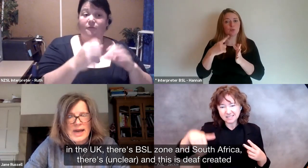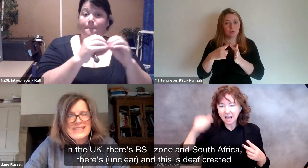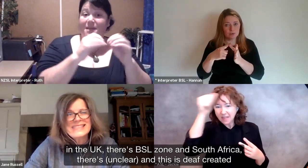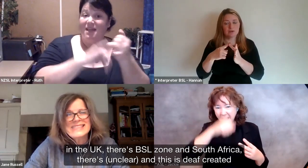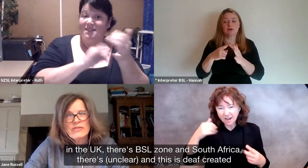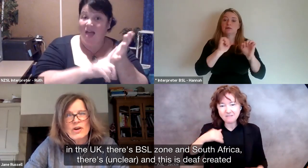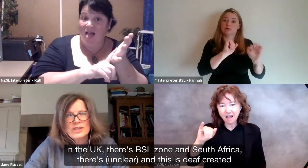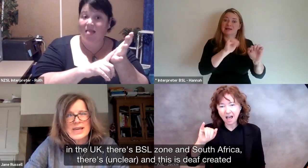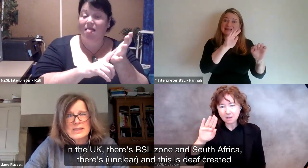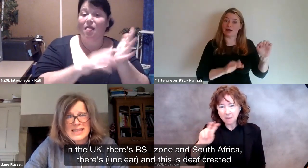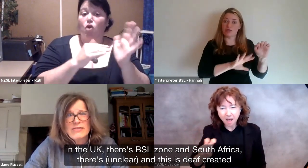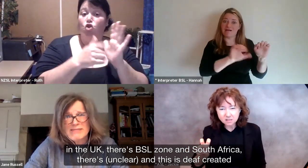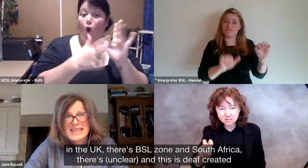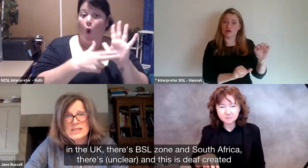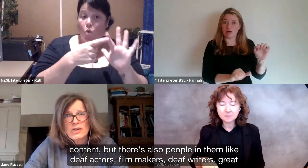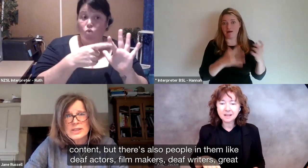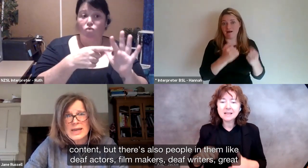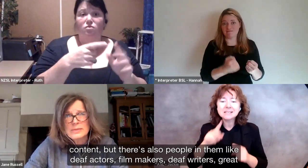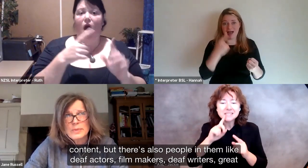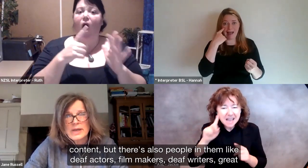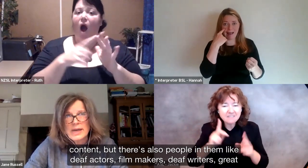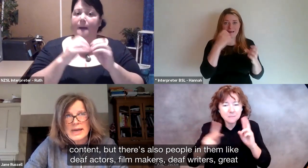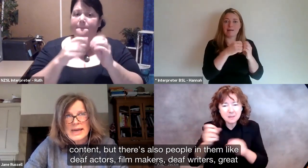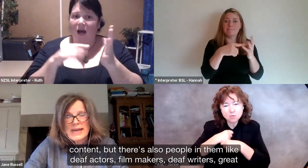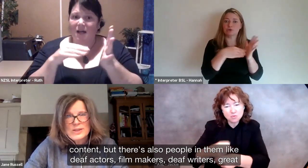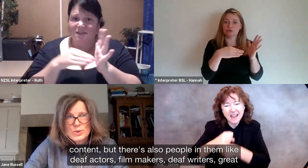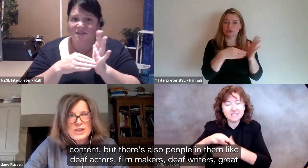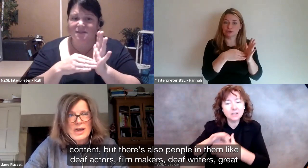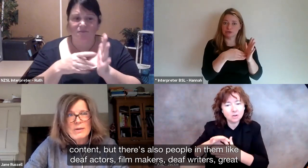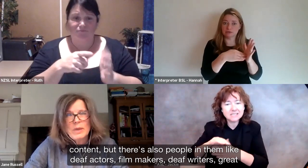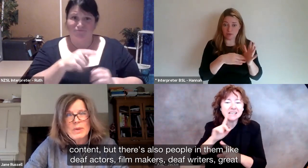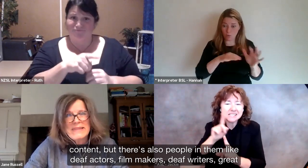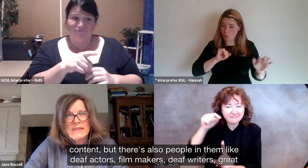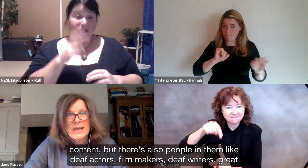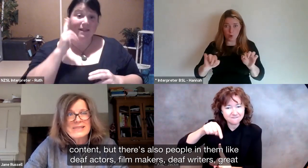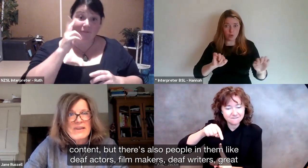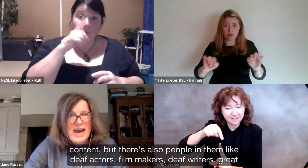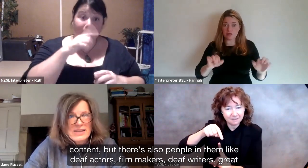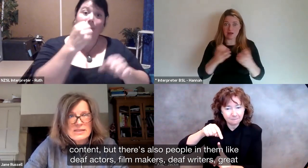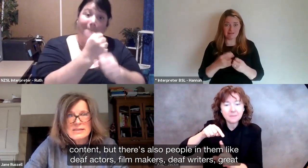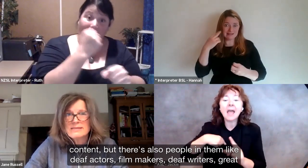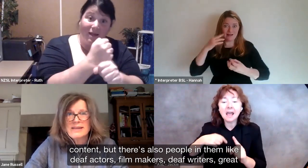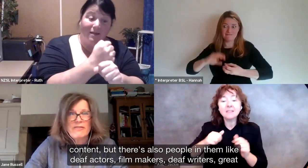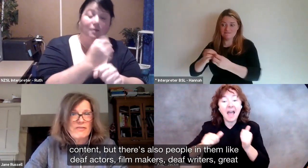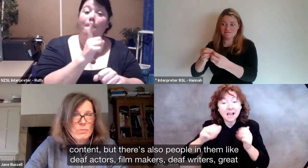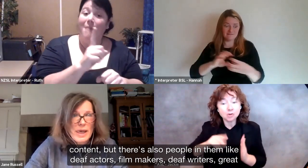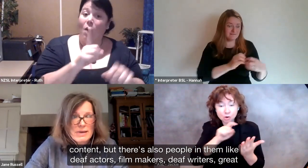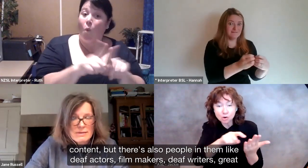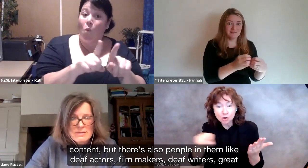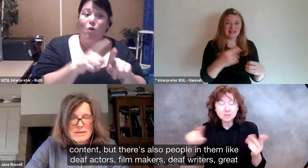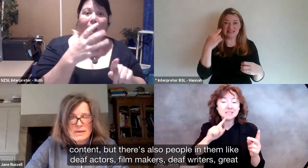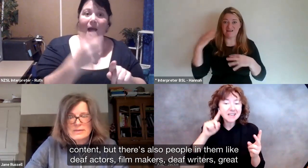And this is deaf content, deaf-created content, but there's also people in them, like deaf actors, deaf